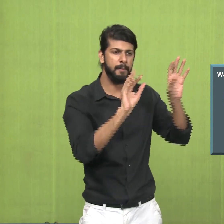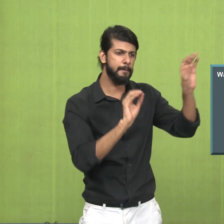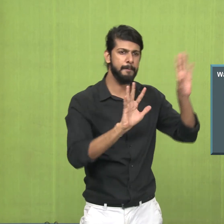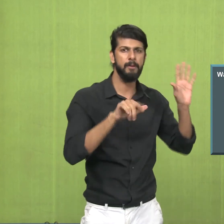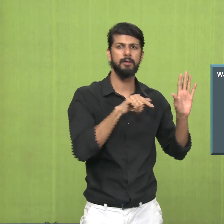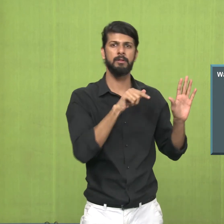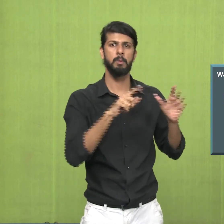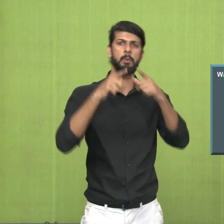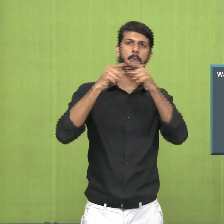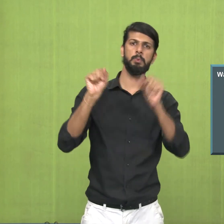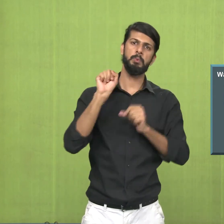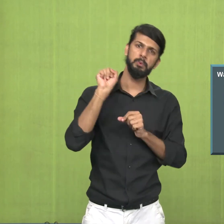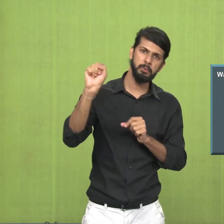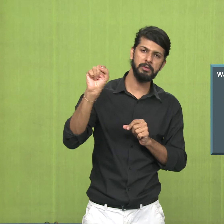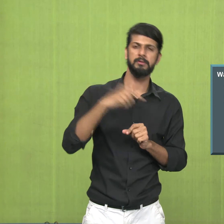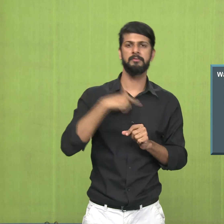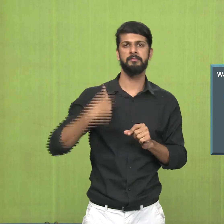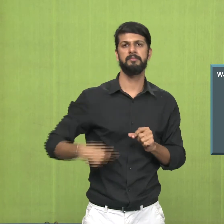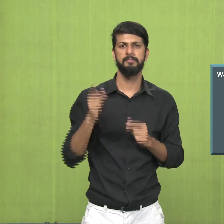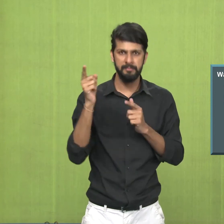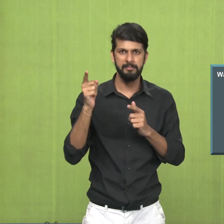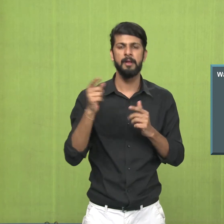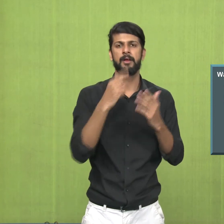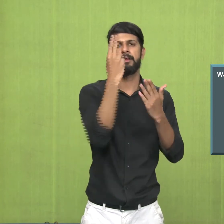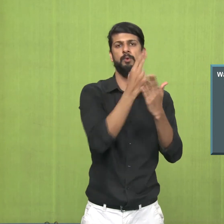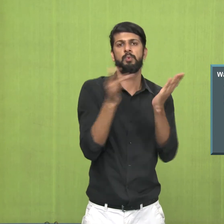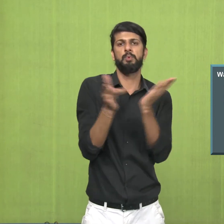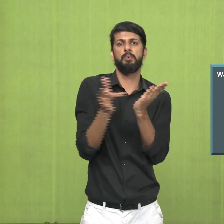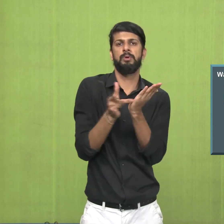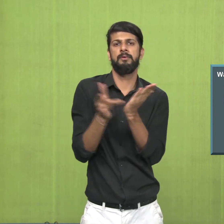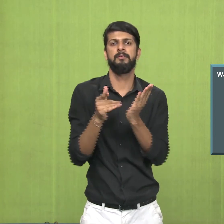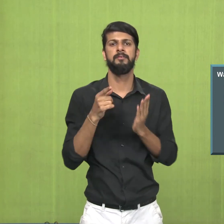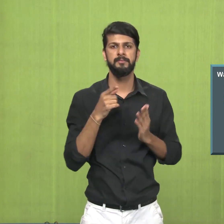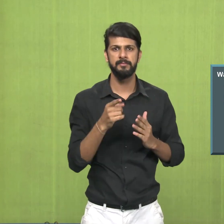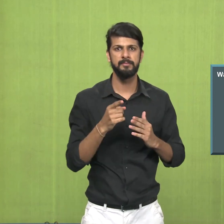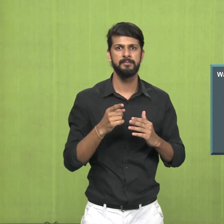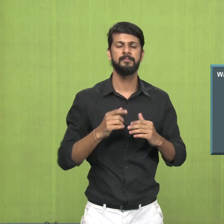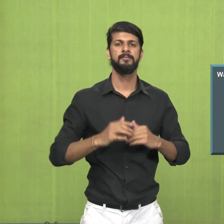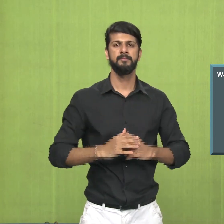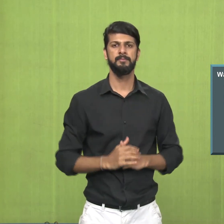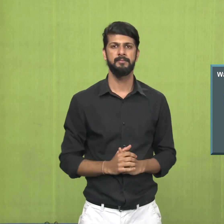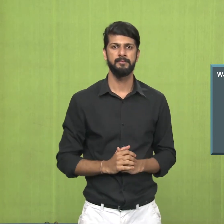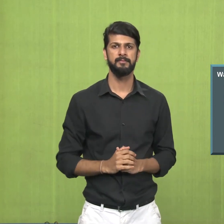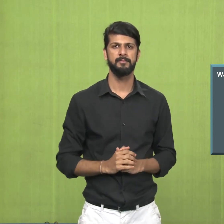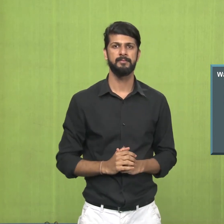not in terms of brush strokes, but infusing color, very light technique.